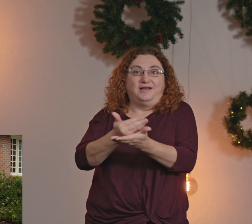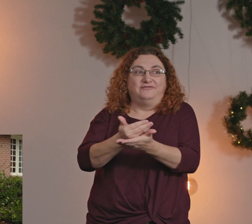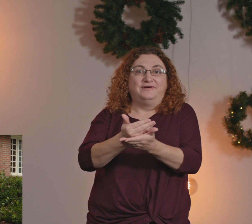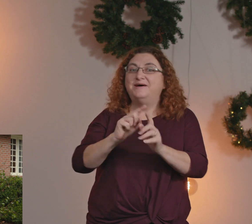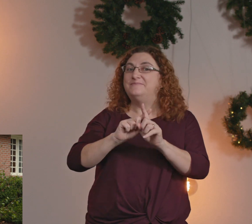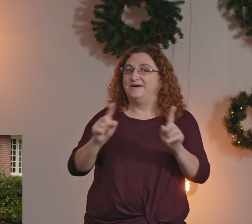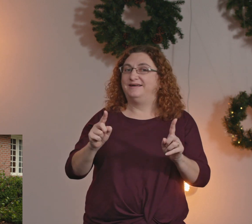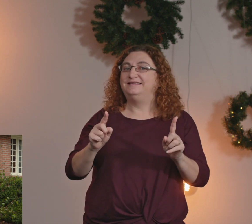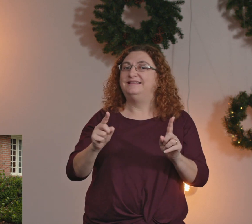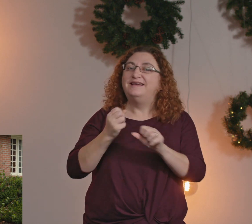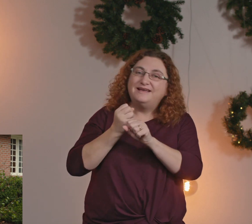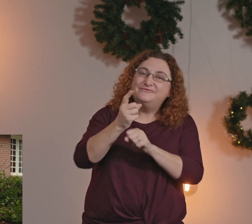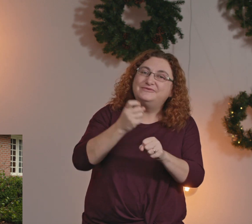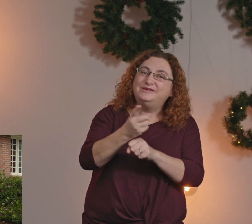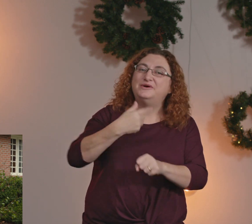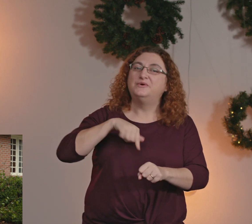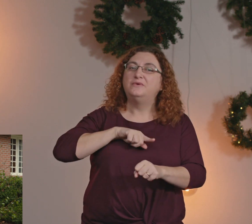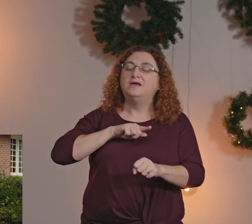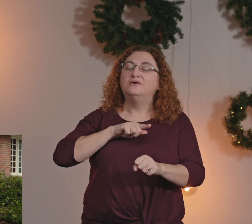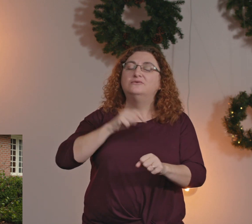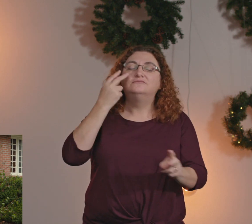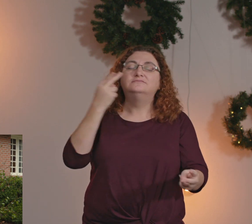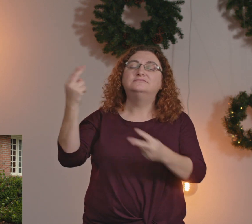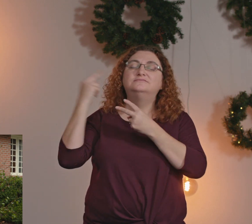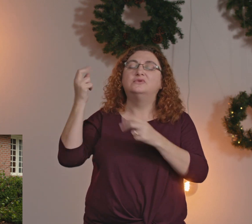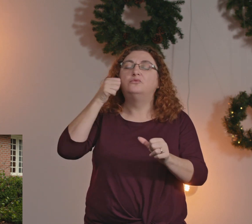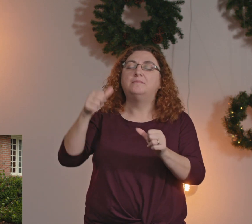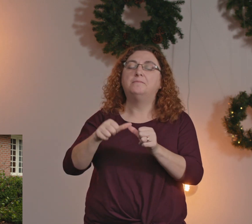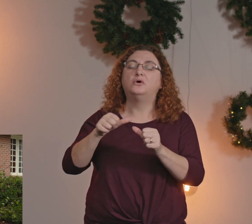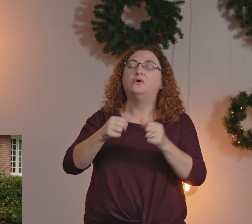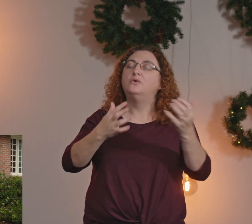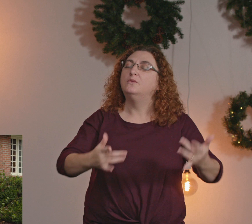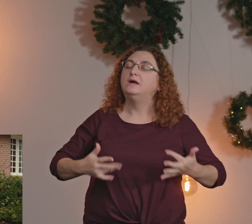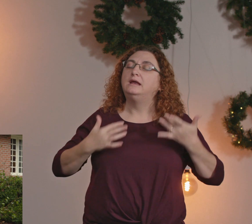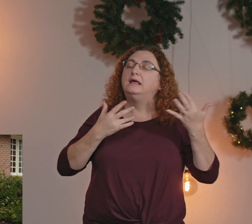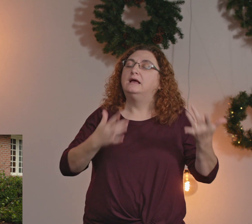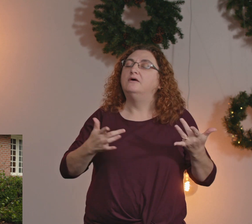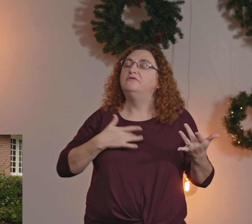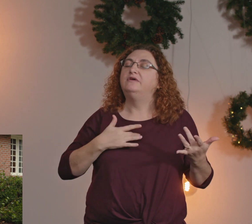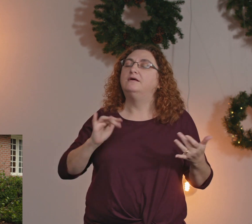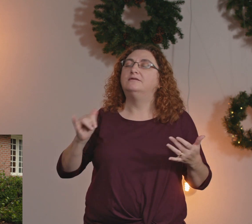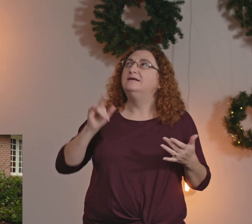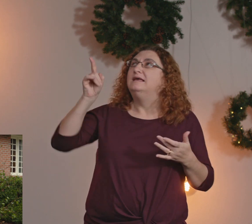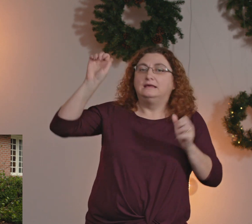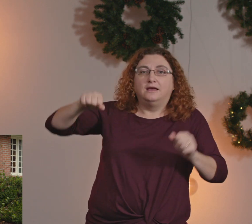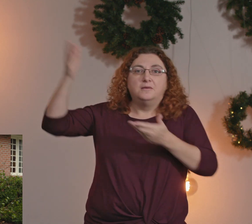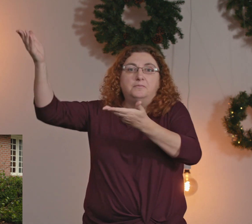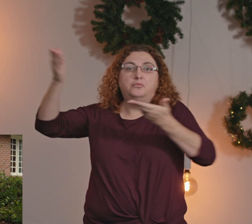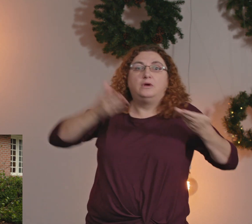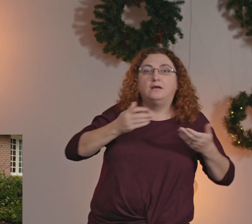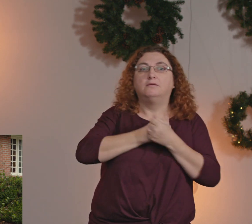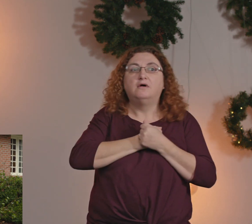week looking at the fact that this King Jesus actually did come, and He can bring love, He can bring joy, He can